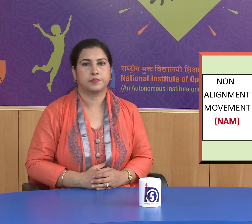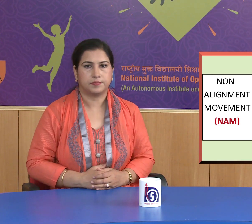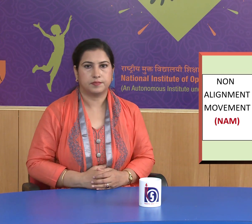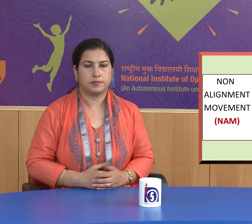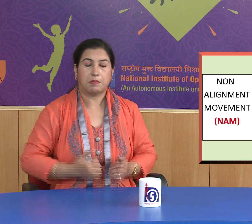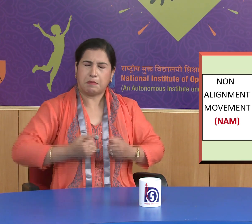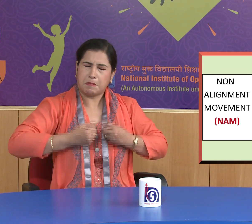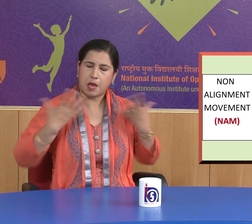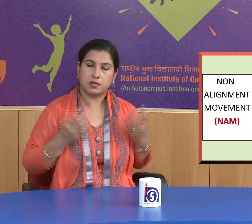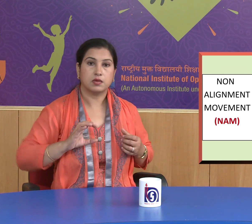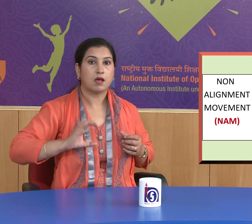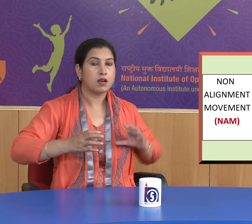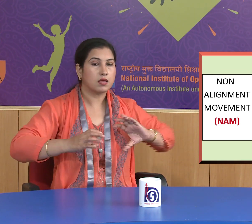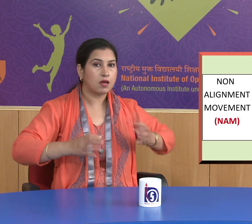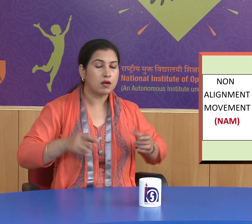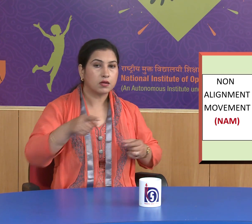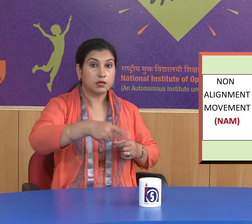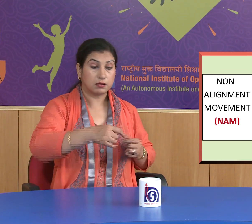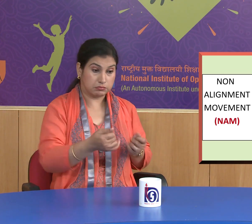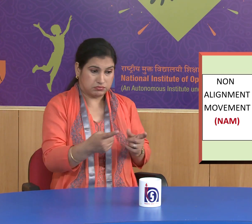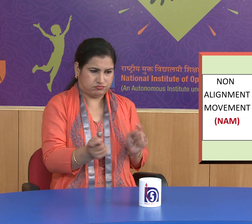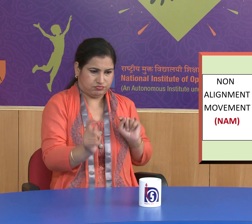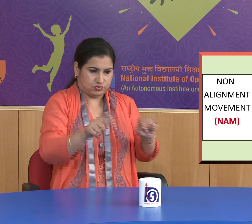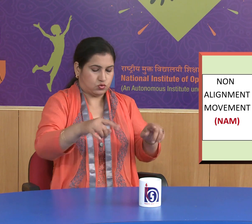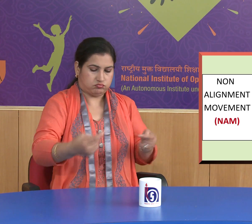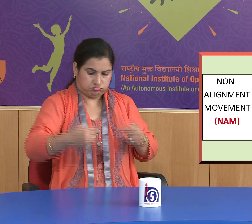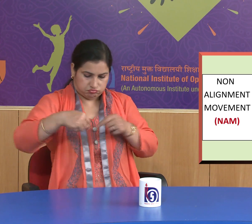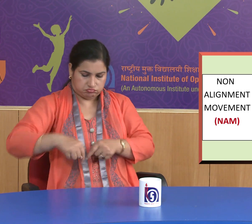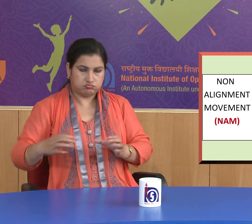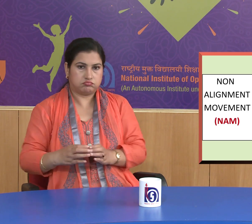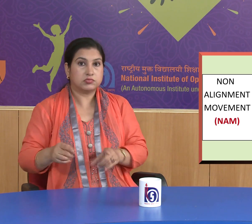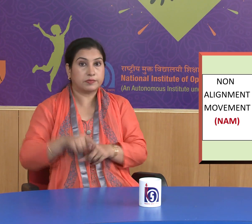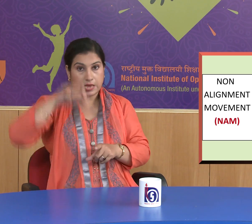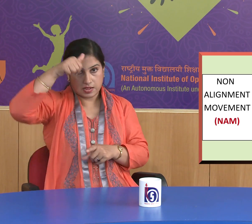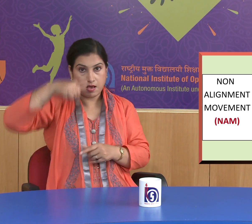Many countries joined this movement like India,